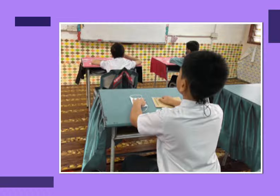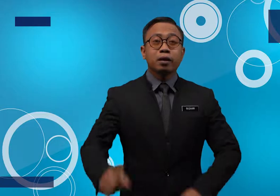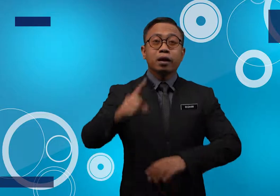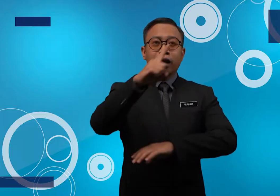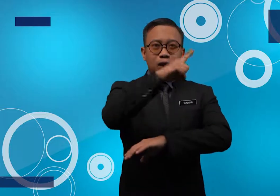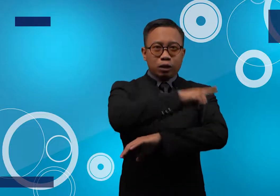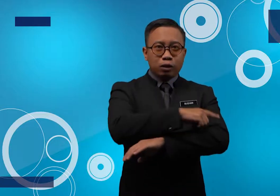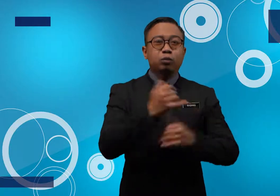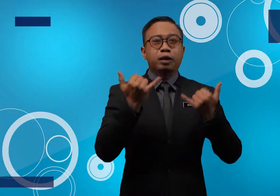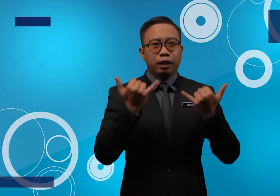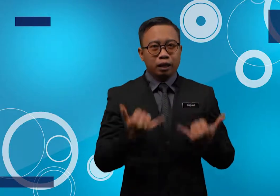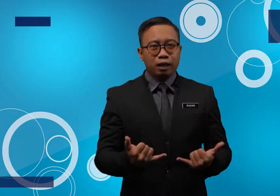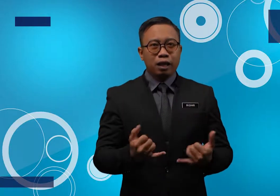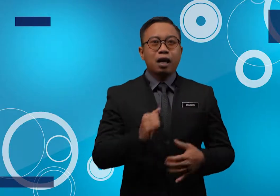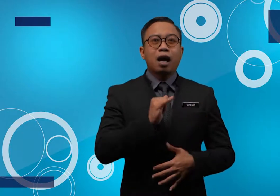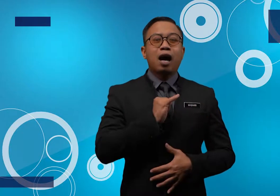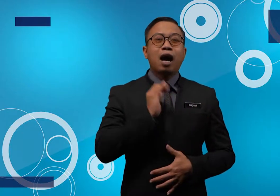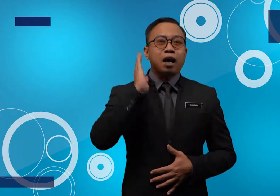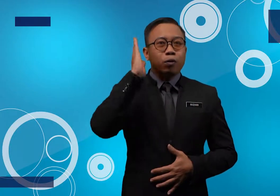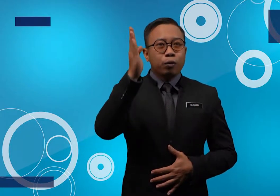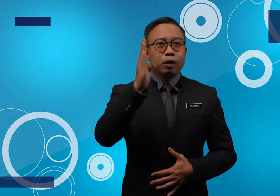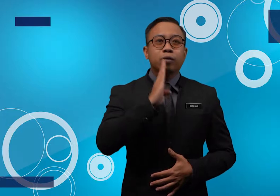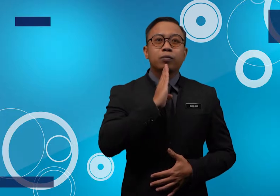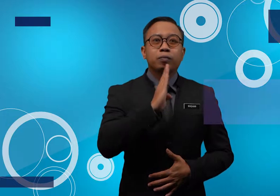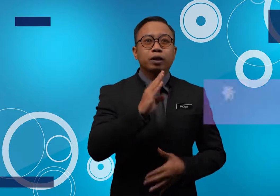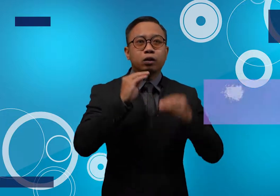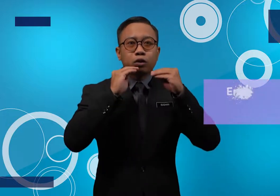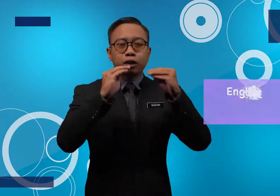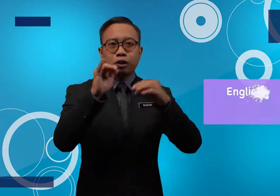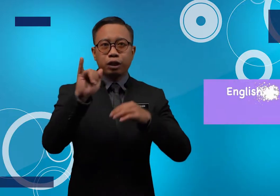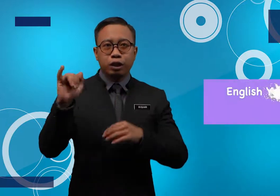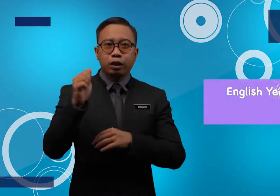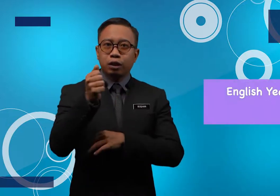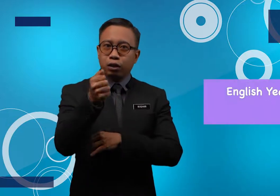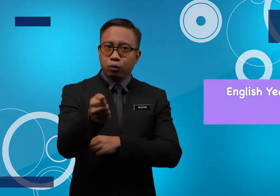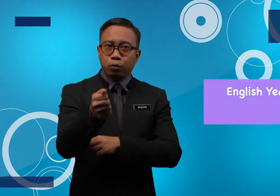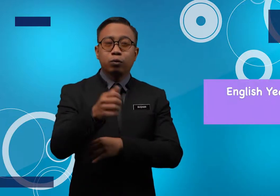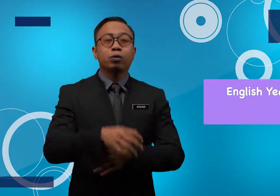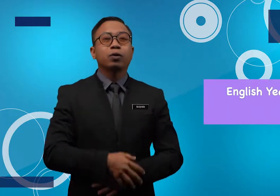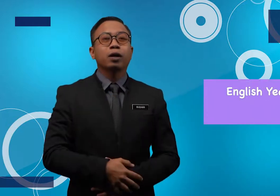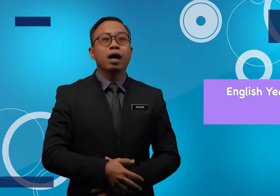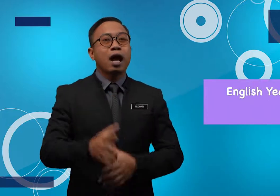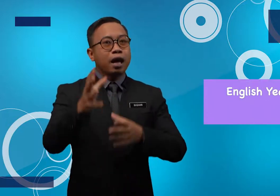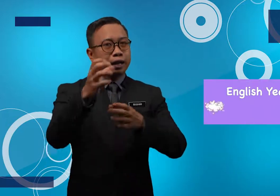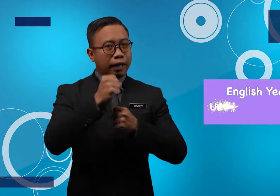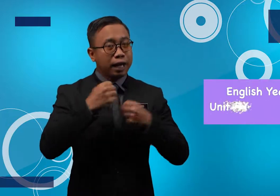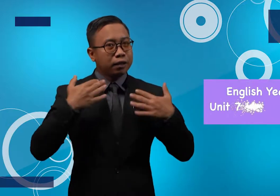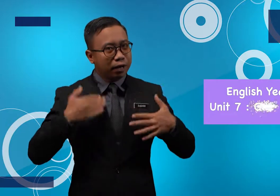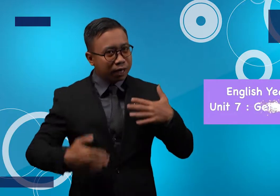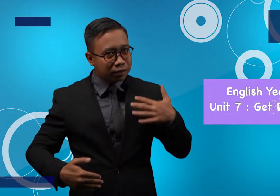Today, I will be teaching you Get Dress